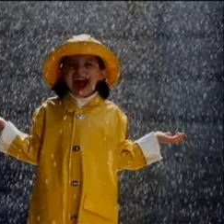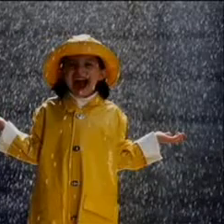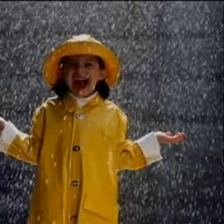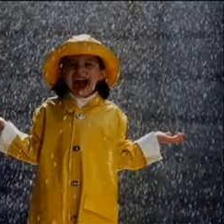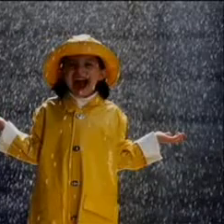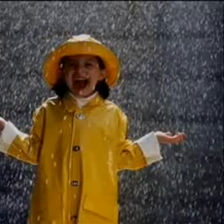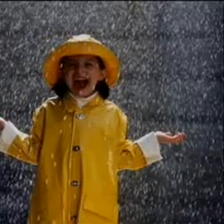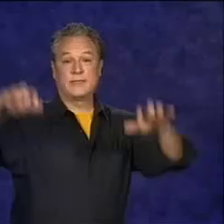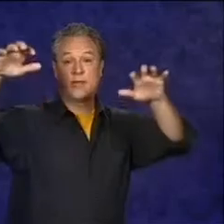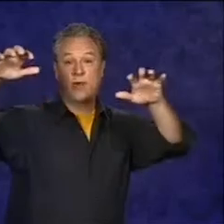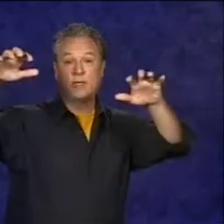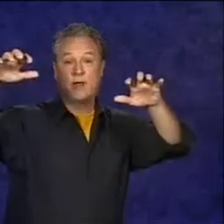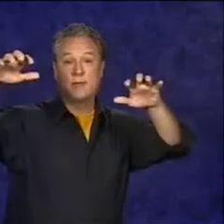time, the part is also moving.